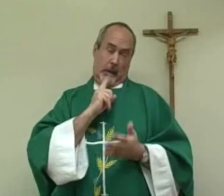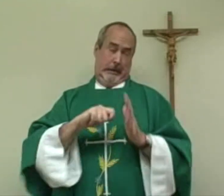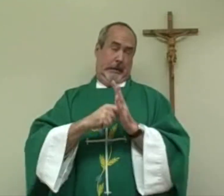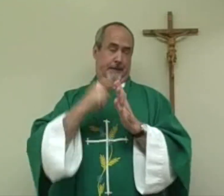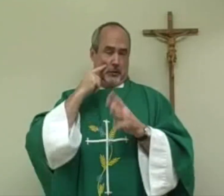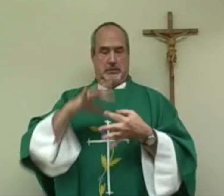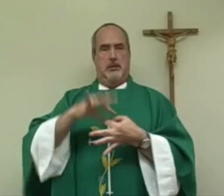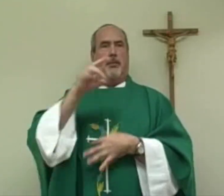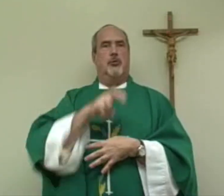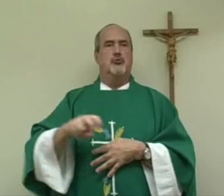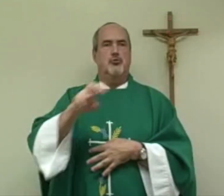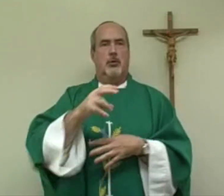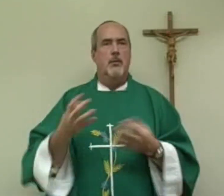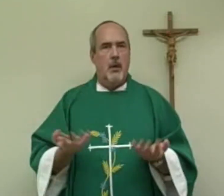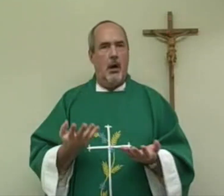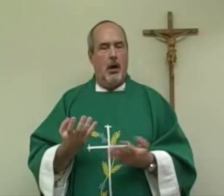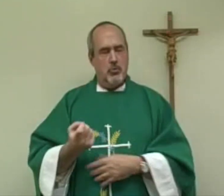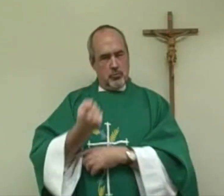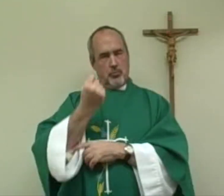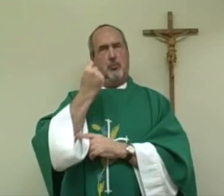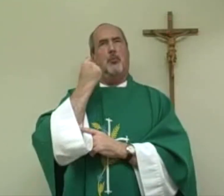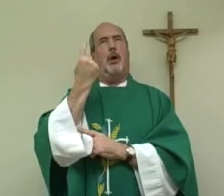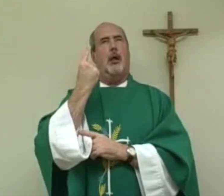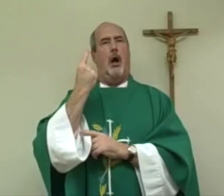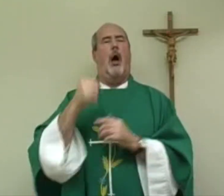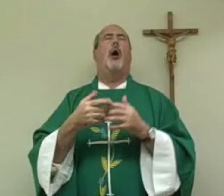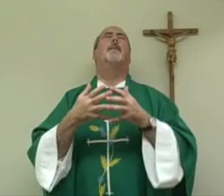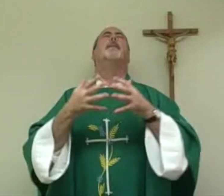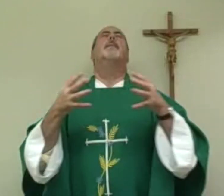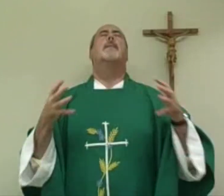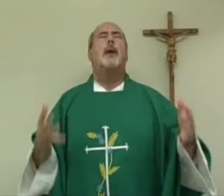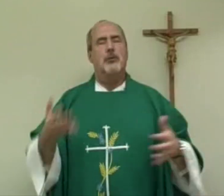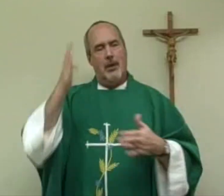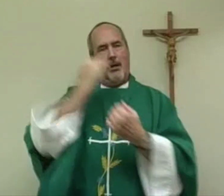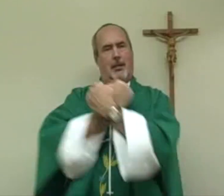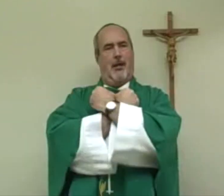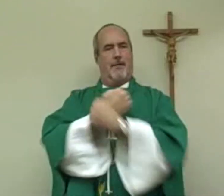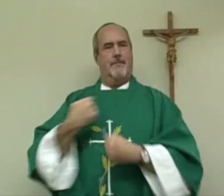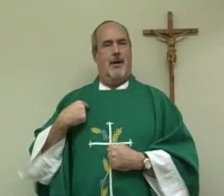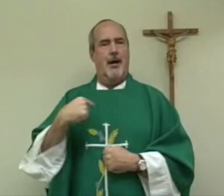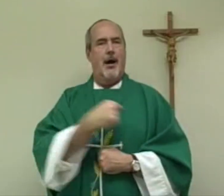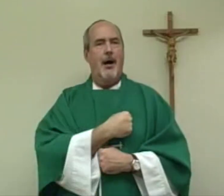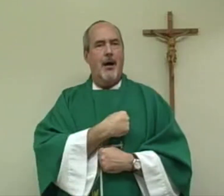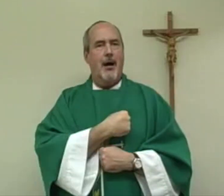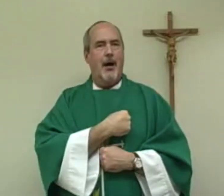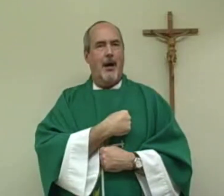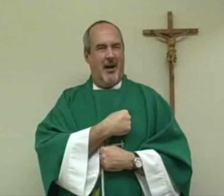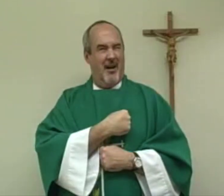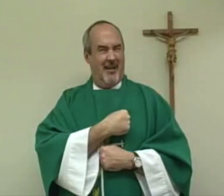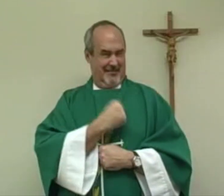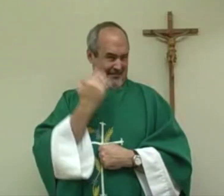the key to that, and really the key for our spiritual journey, is for us to realize